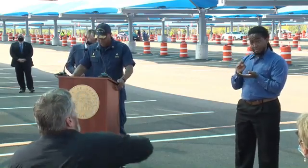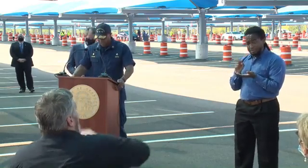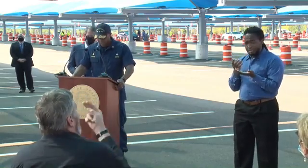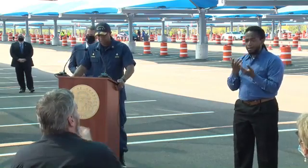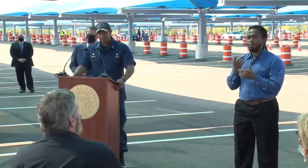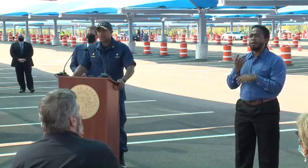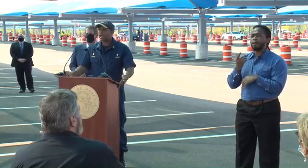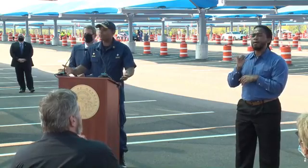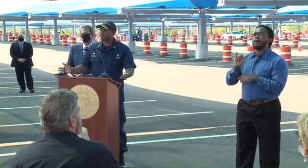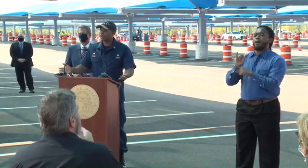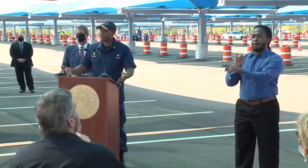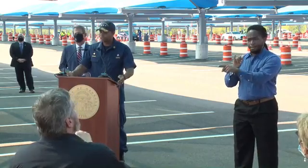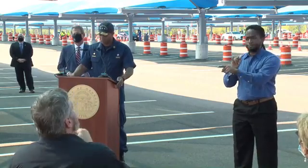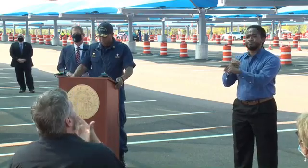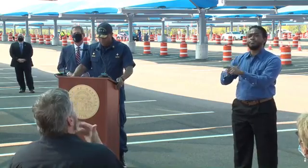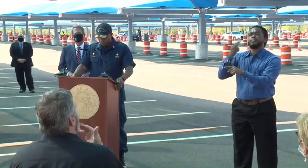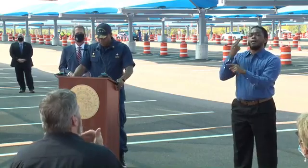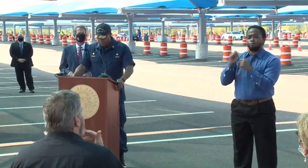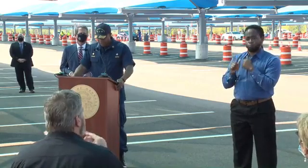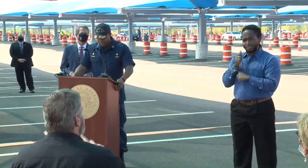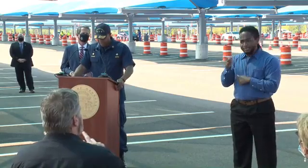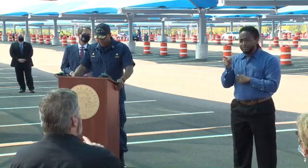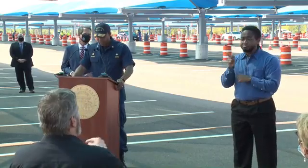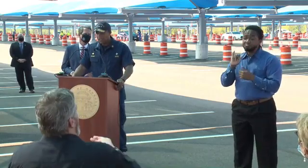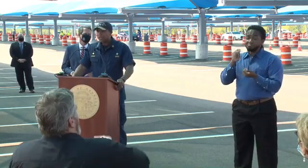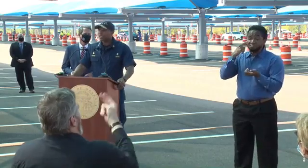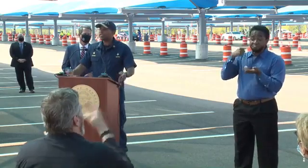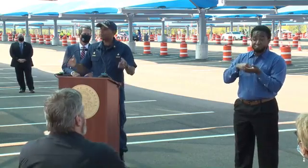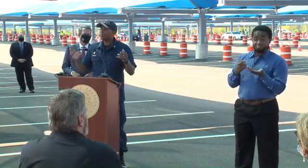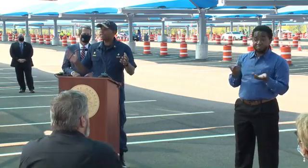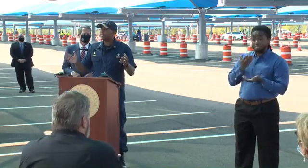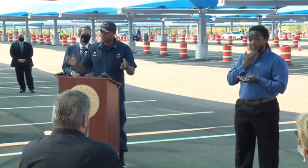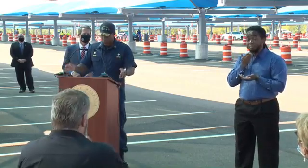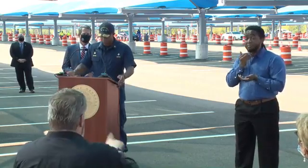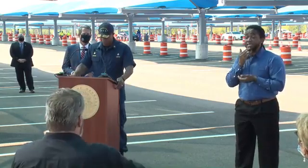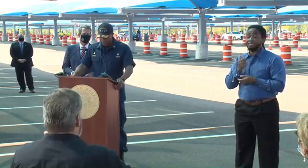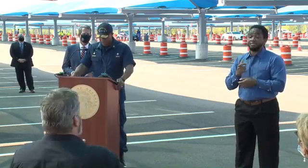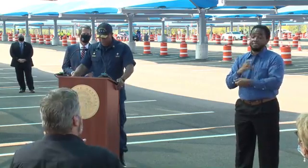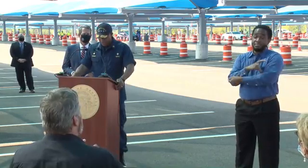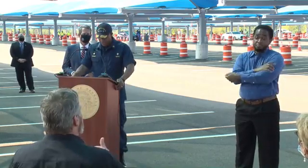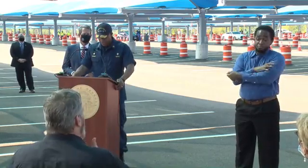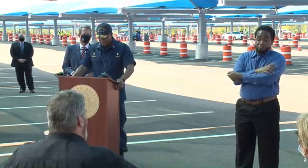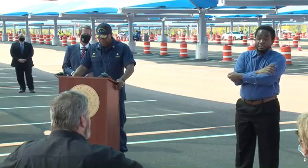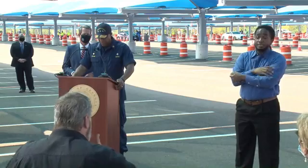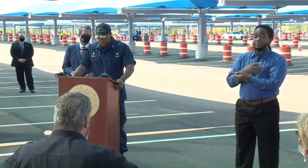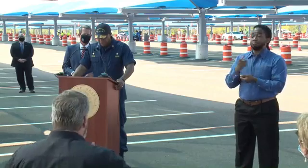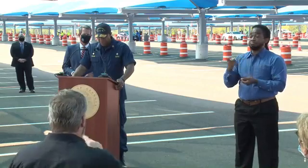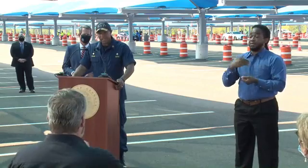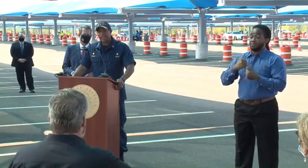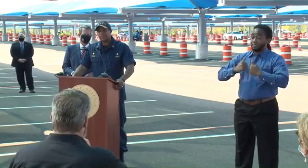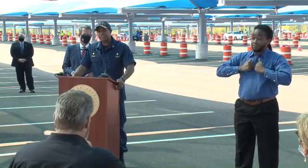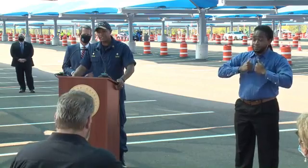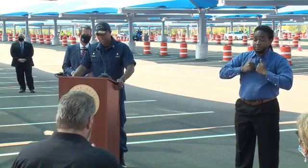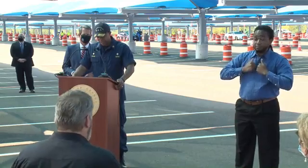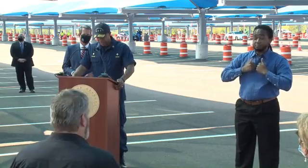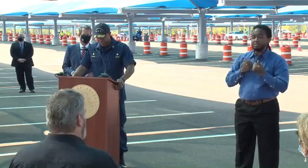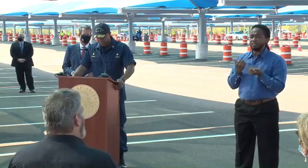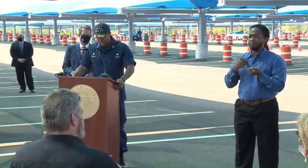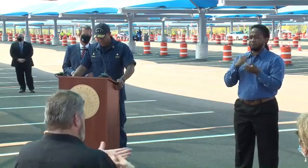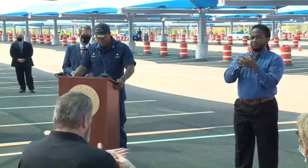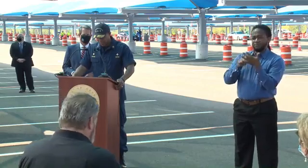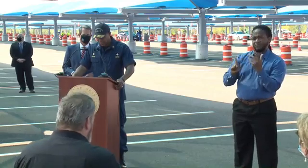due to hypertension or high blood pressure, due to lung disease. And then make an informed decision. You can check out